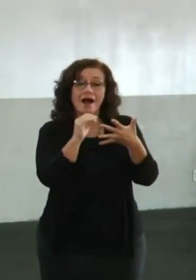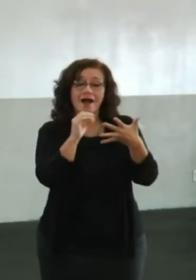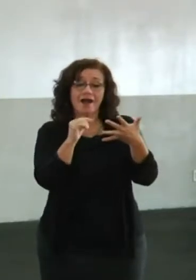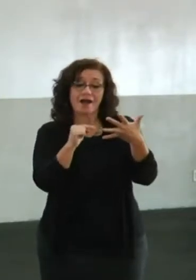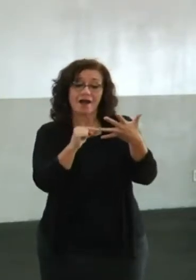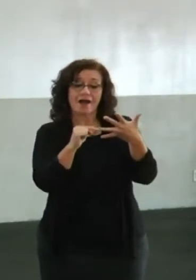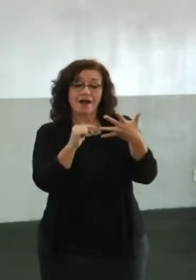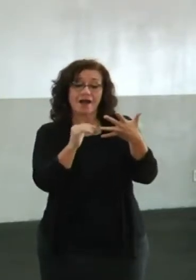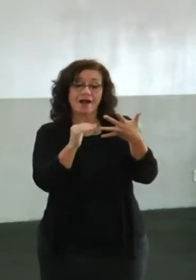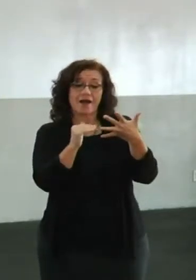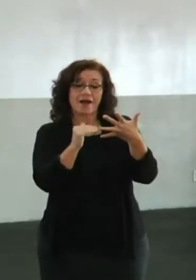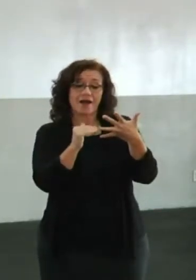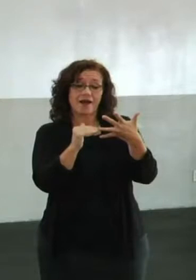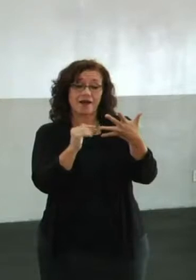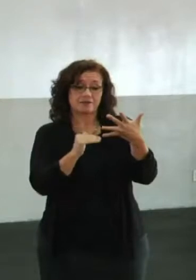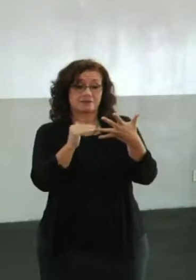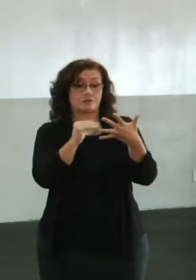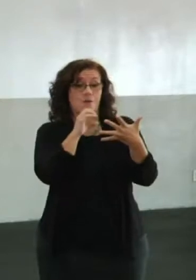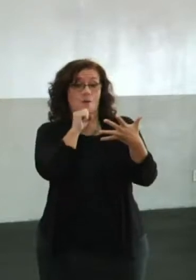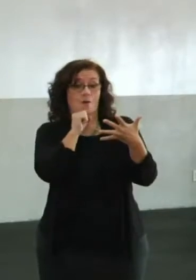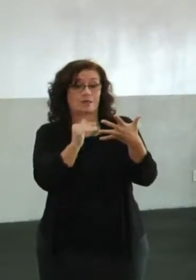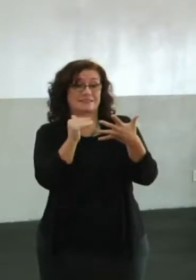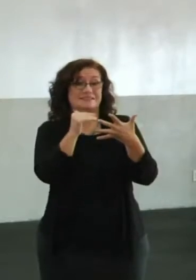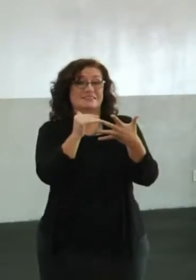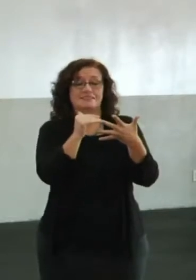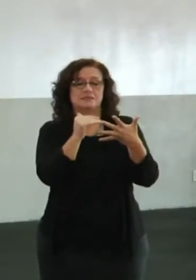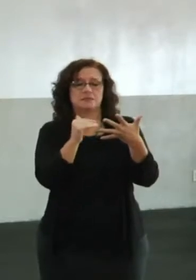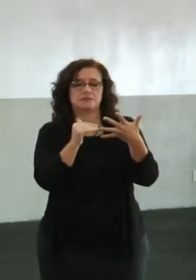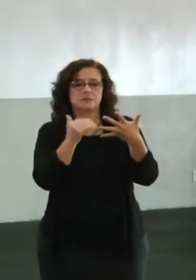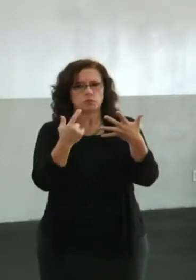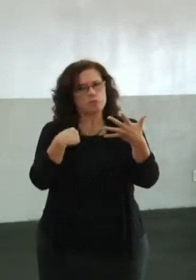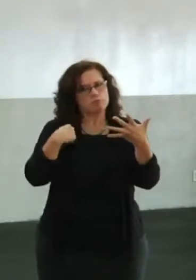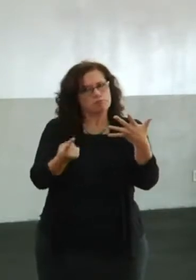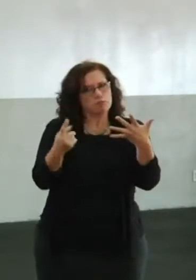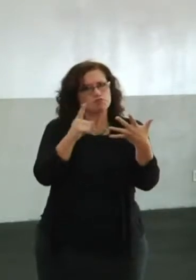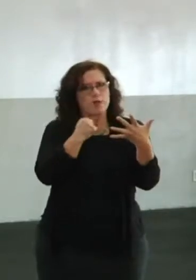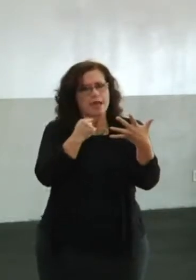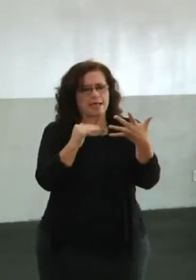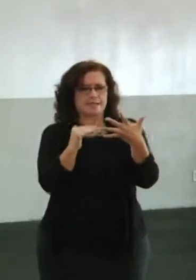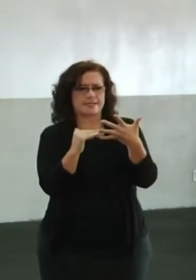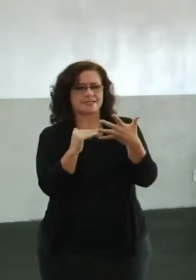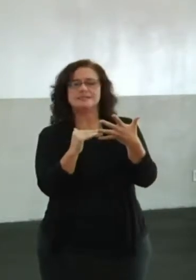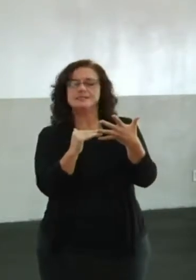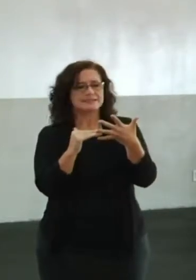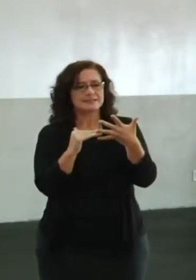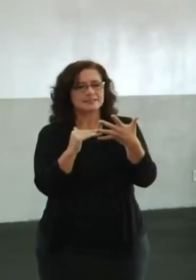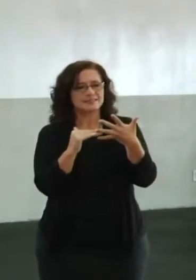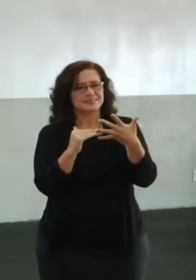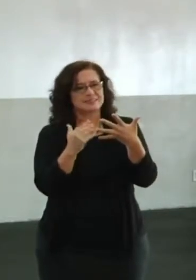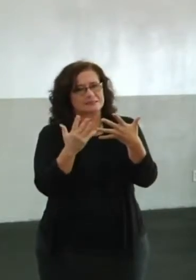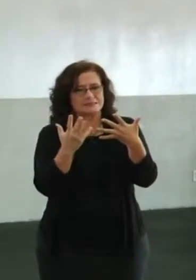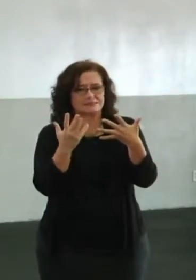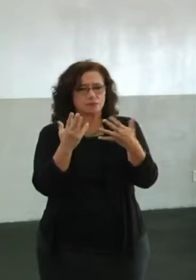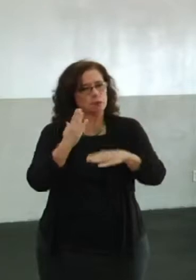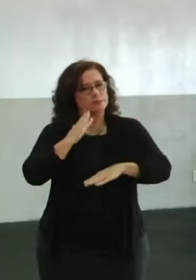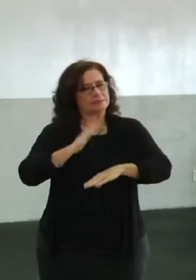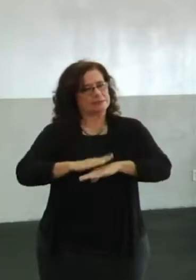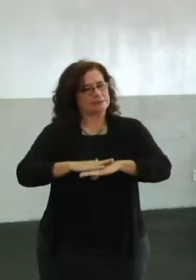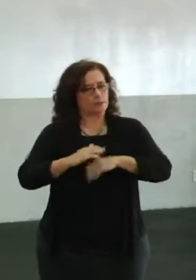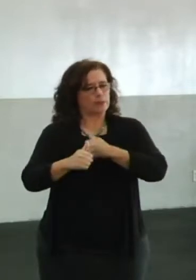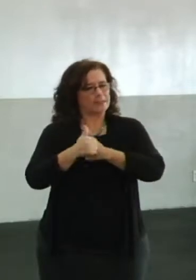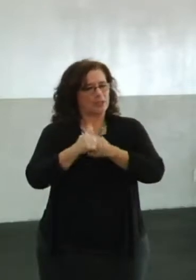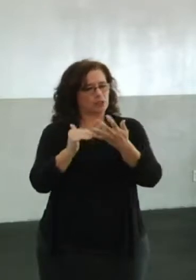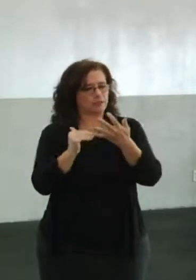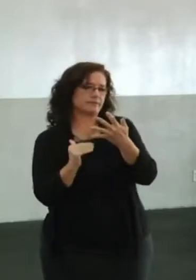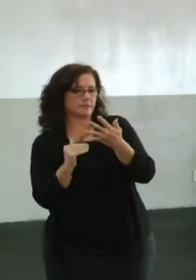red to purple, the call went out. Ventura County, we need your help. We need you to get tested. We need everybody to get tested. And you know what?